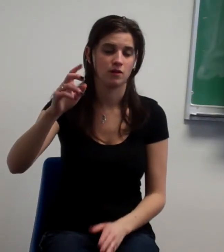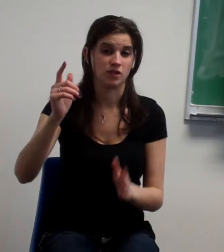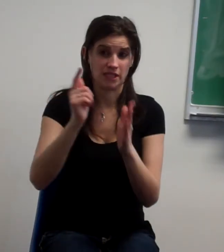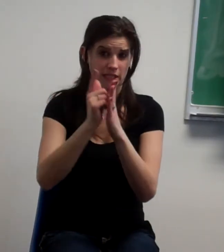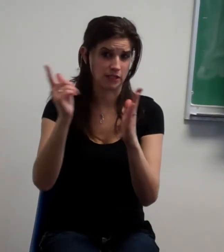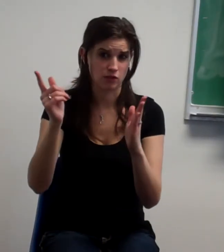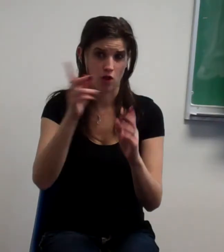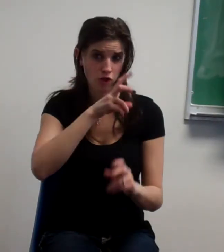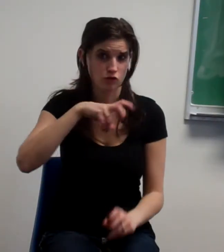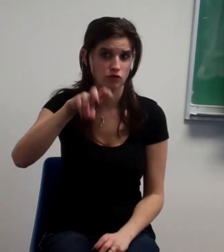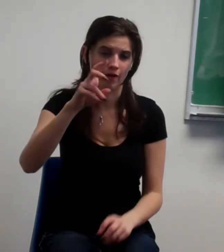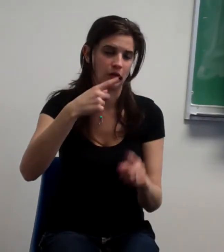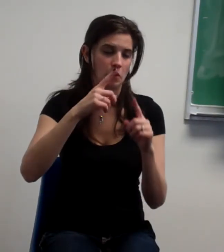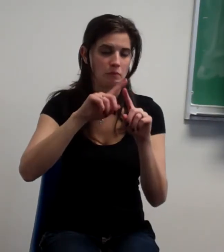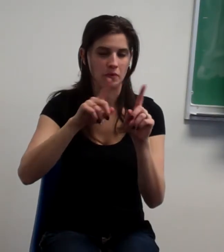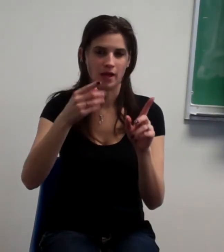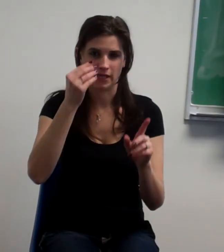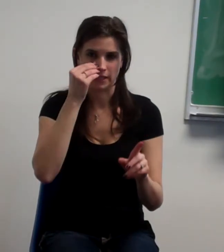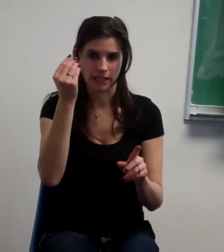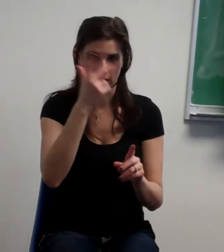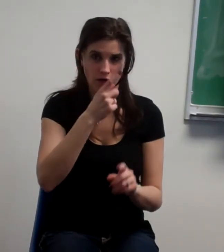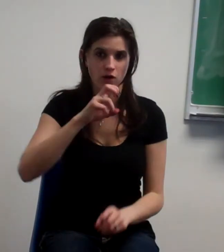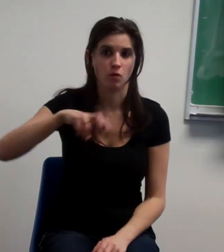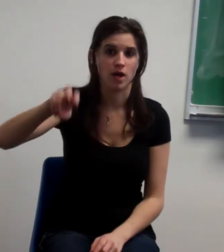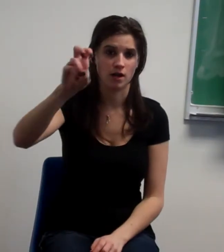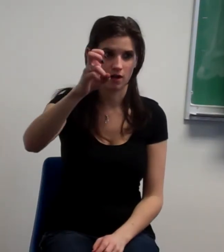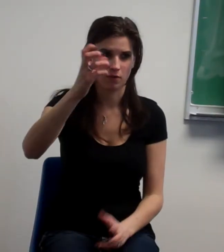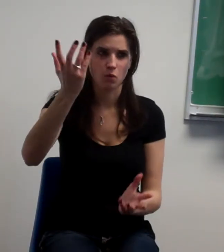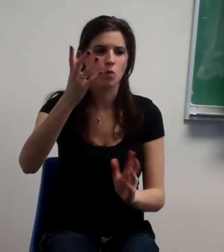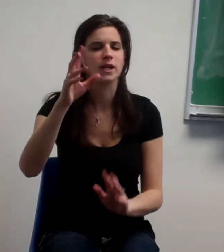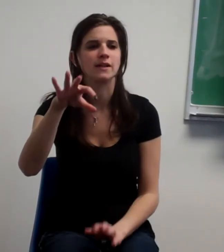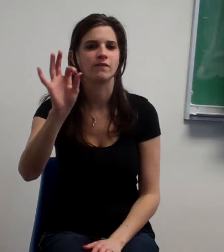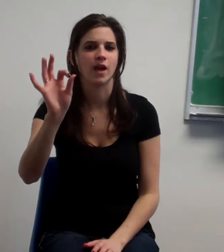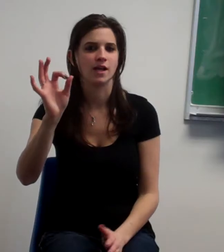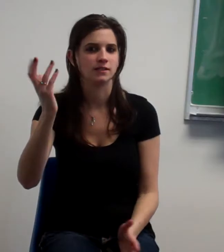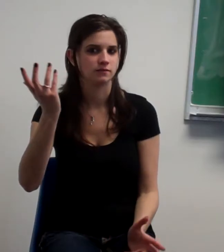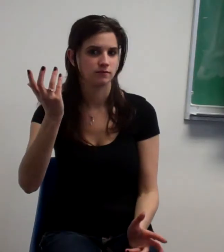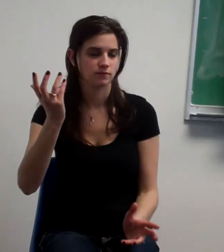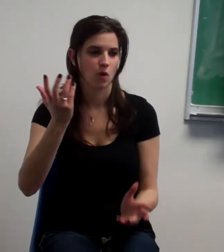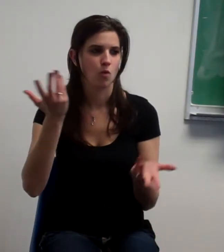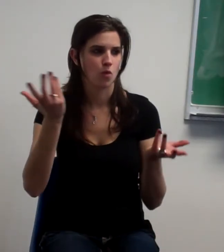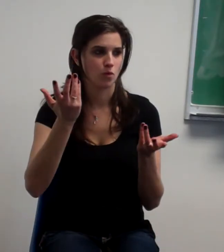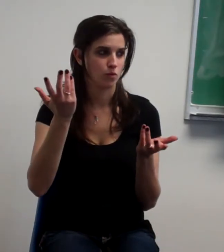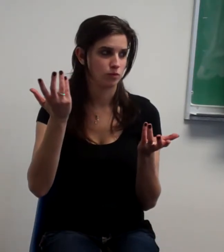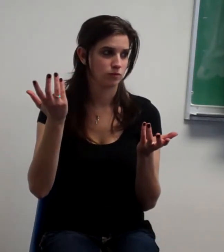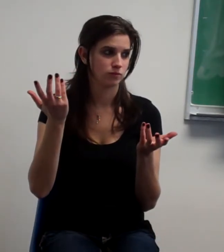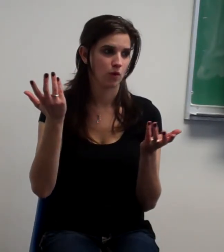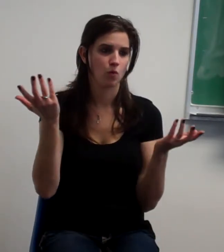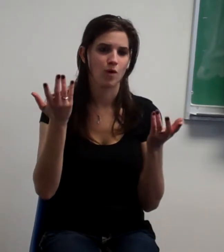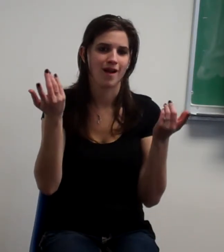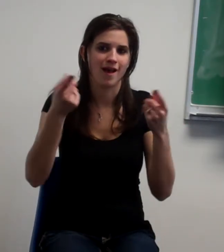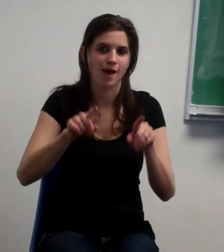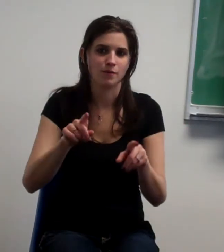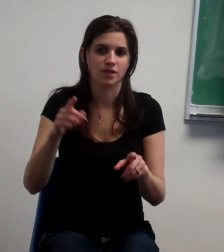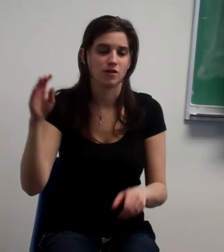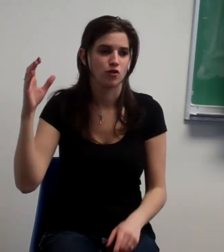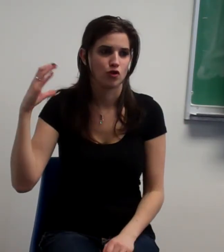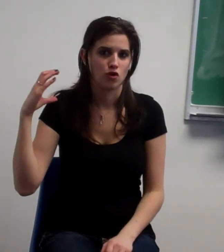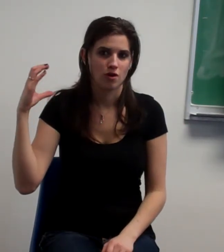anyway, right? And what he finds when he goes there, right? What kinds of things happen to this colonel, right? From the story, if you remember